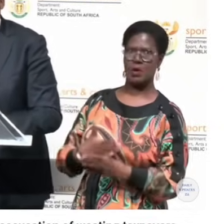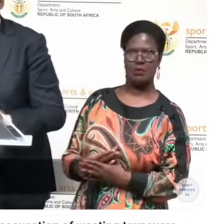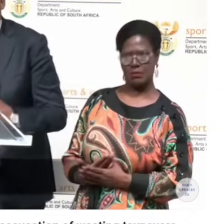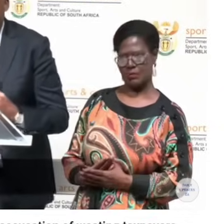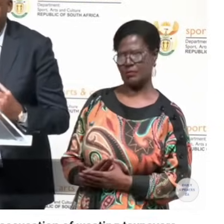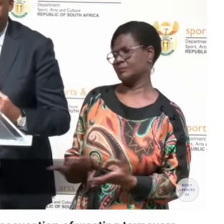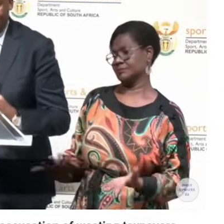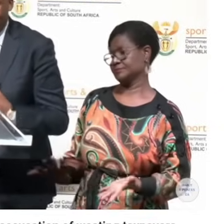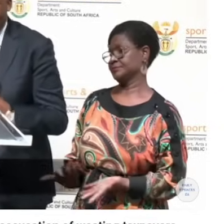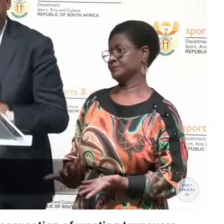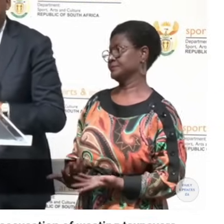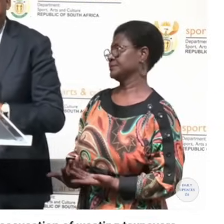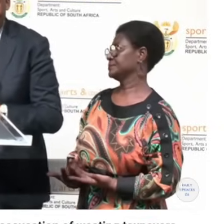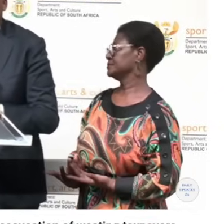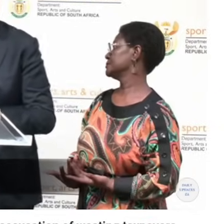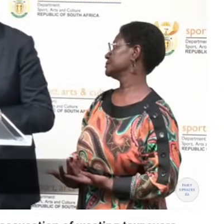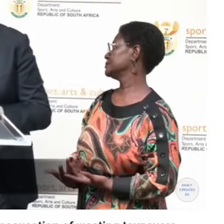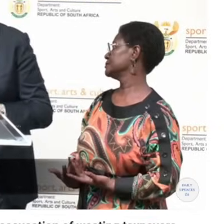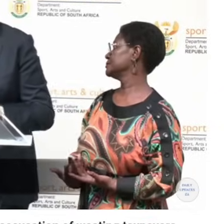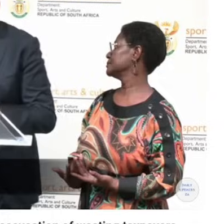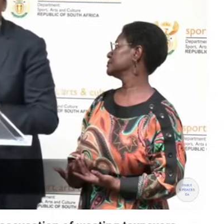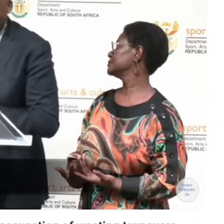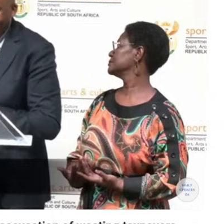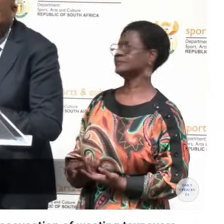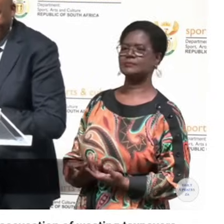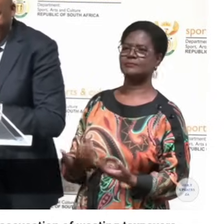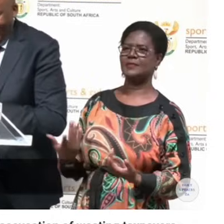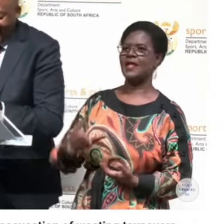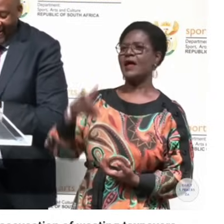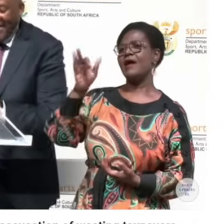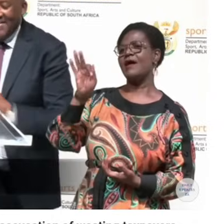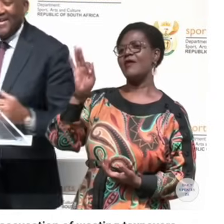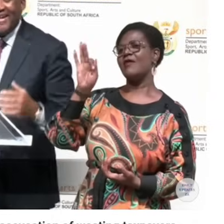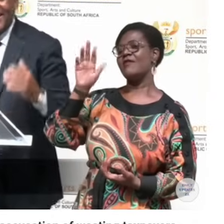see, hey, Floyd must come back.